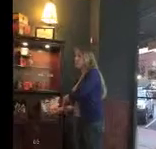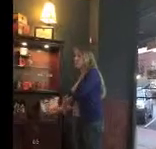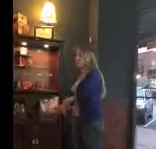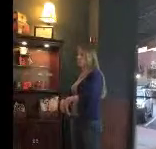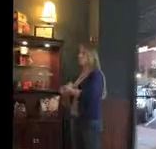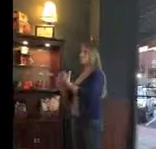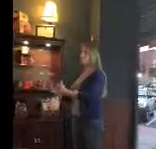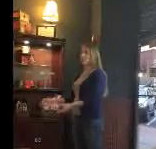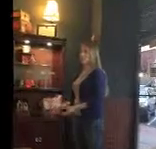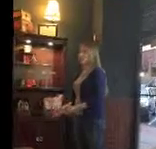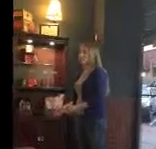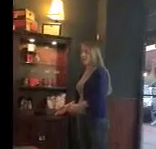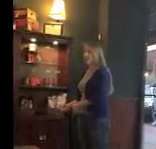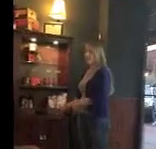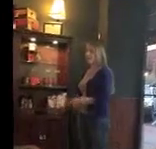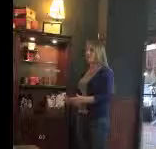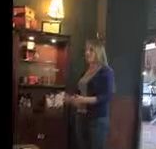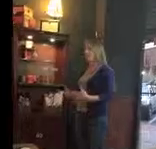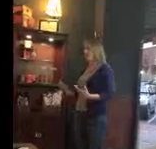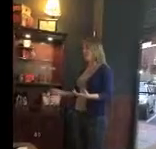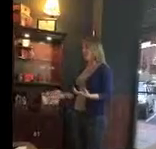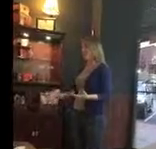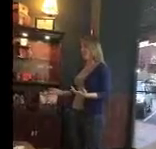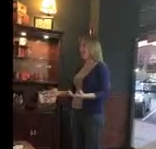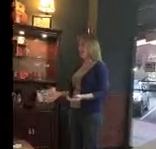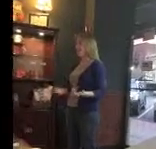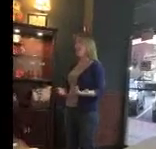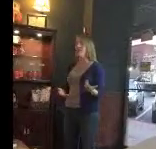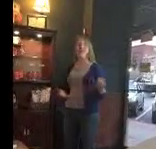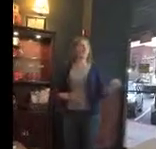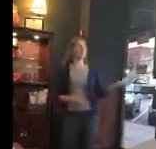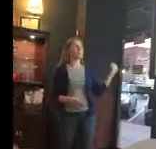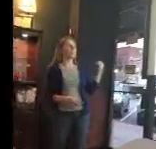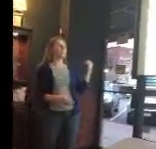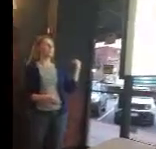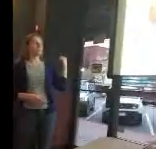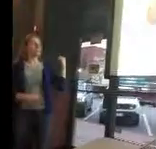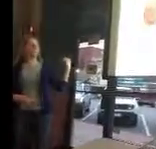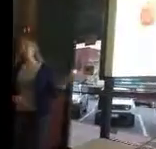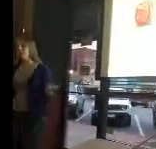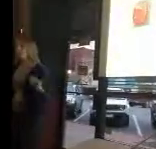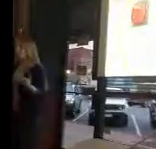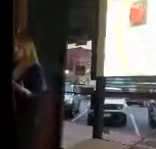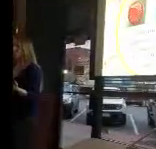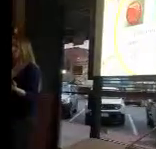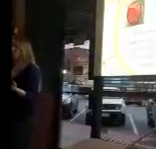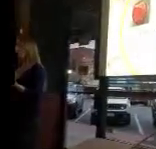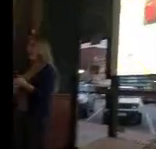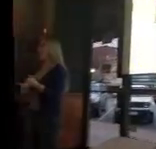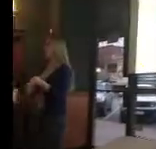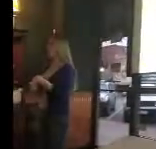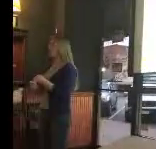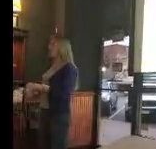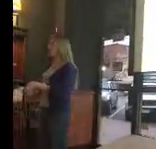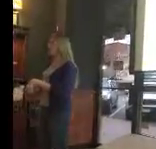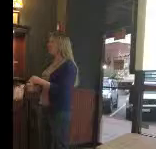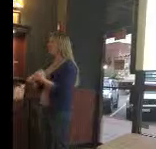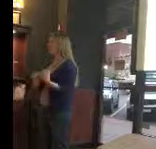and so it's being used more in cattle feed, and so they wanted to see what impact this diet had on the cattle. So the study used 5 cattle in each